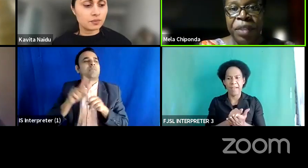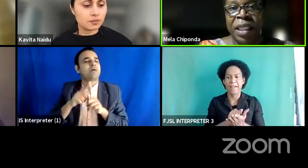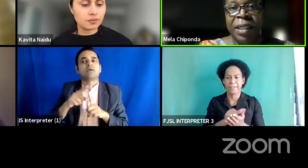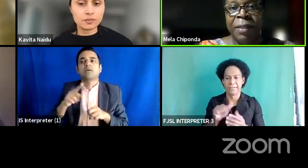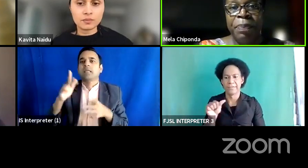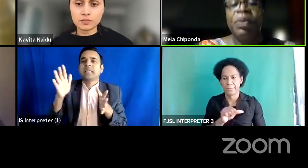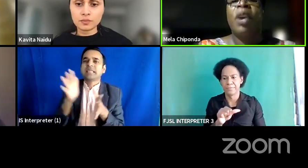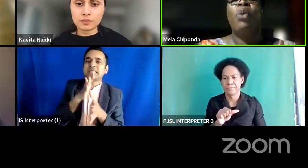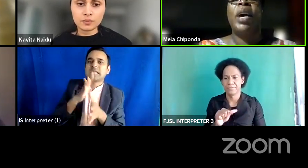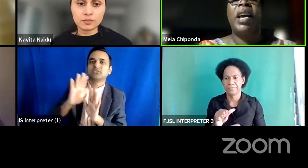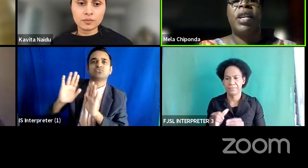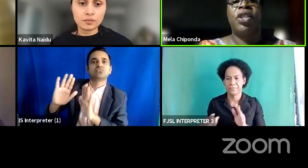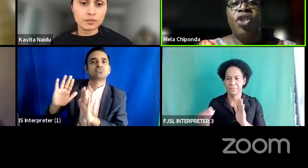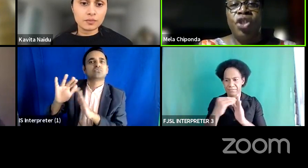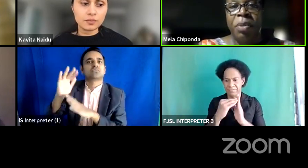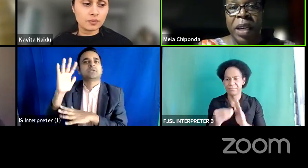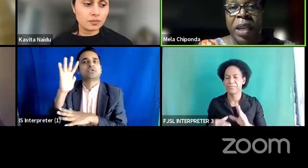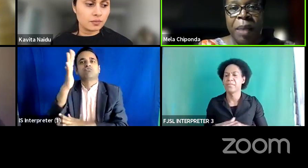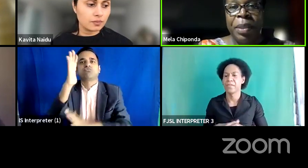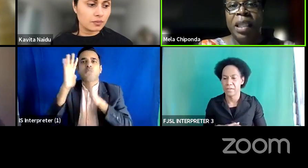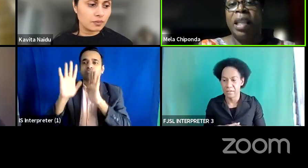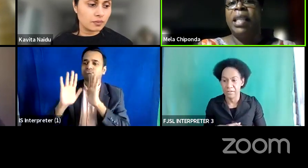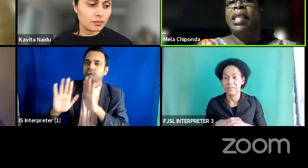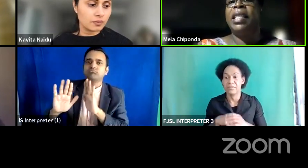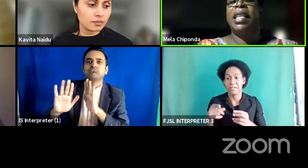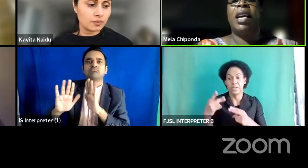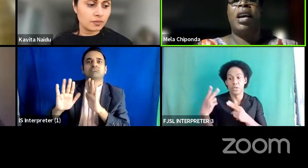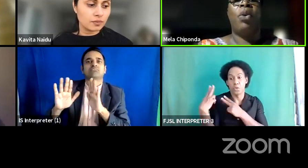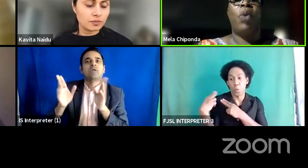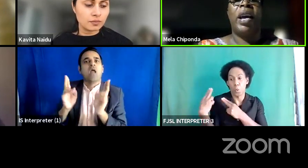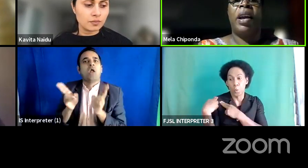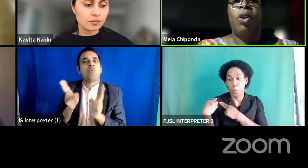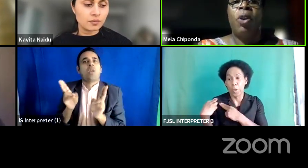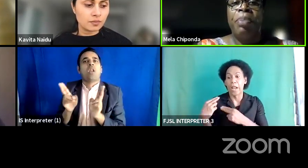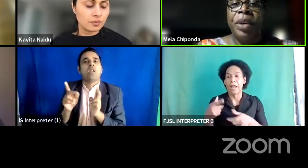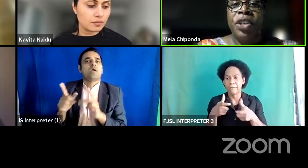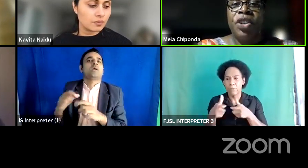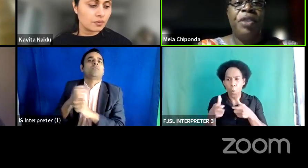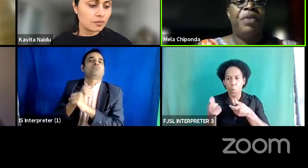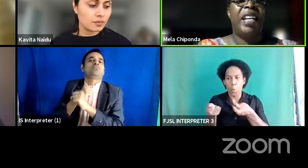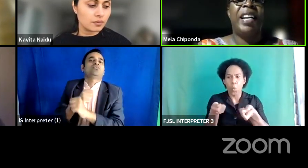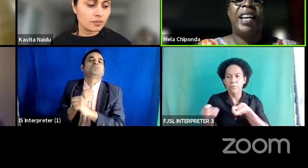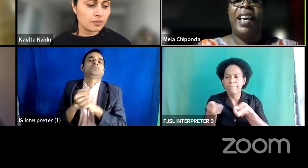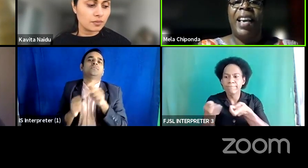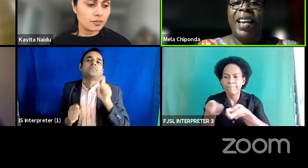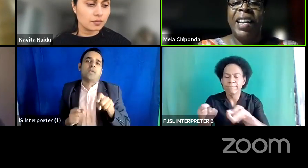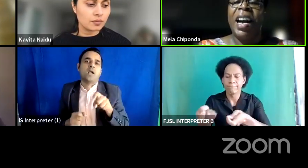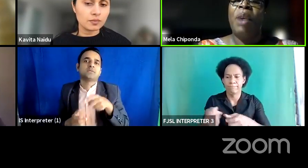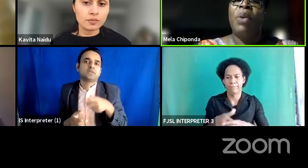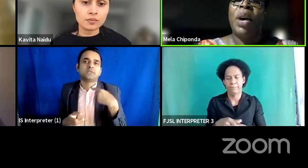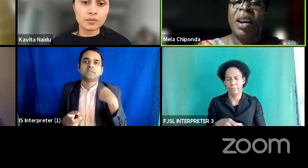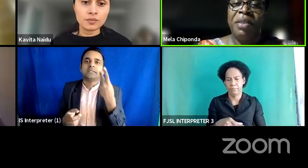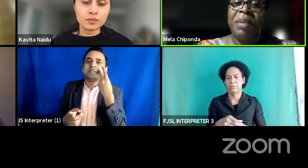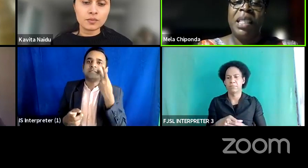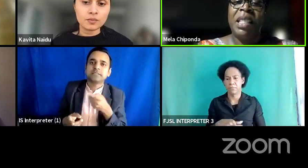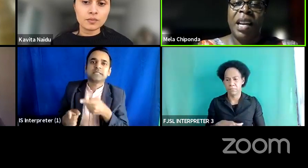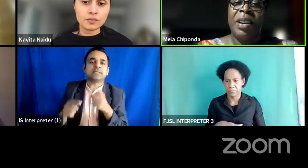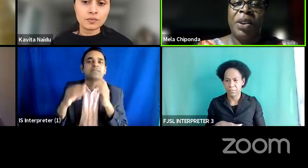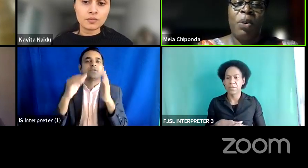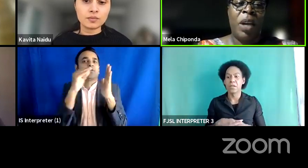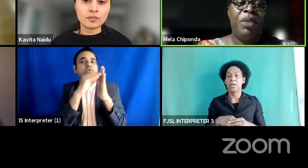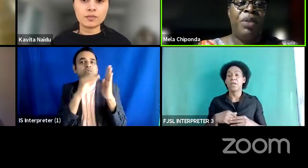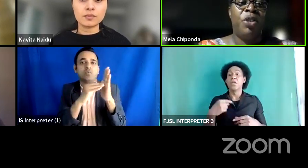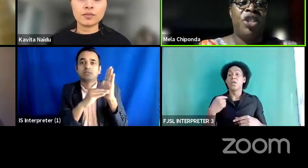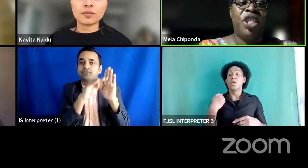around COVID were extremely capitalist, were corporate driven, and our